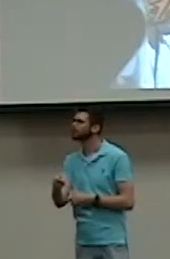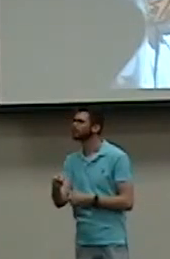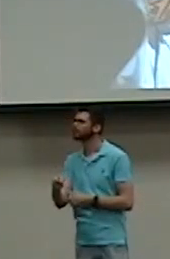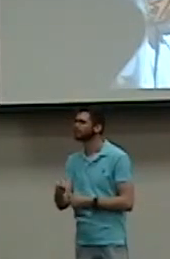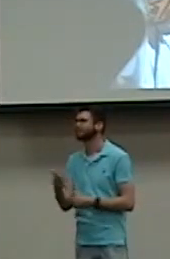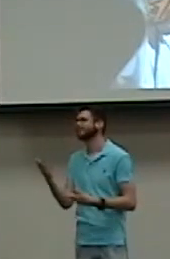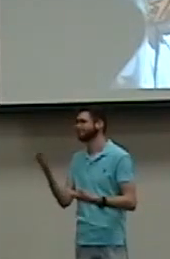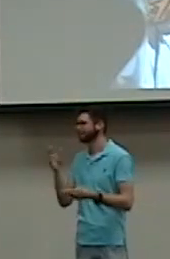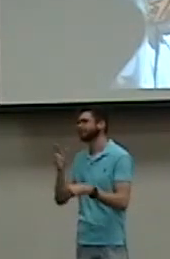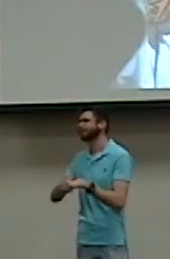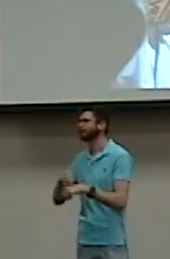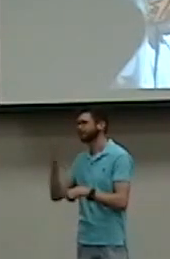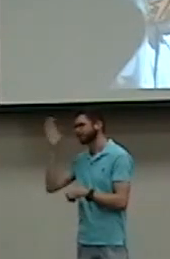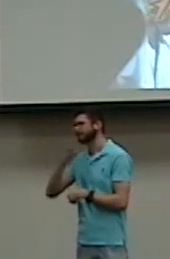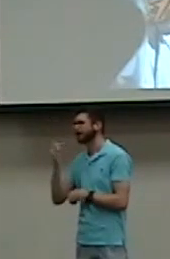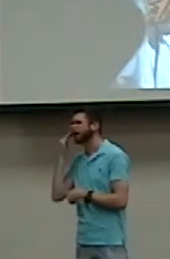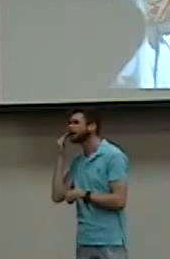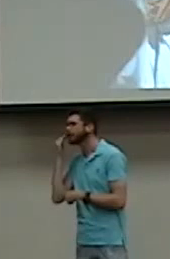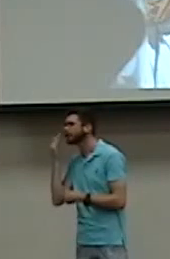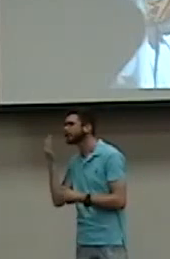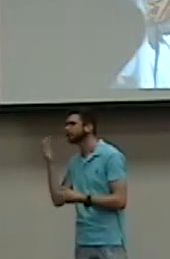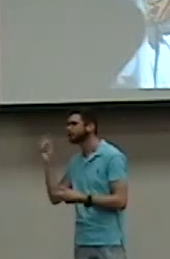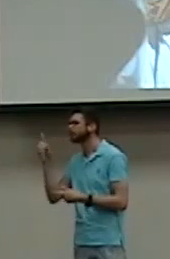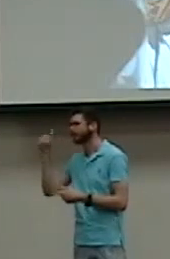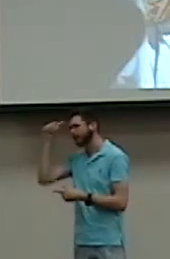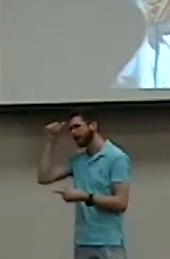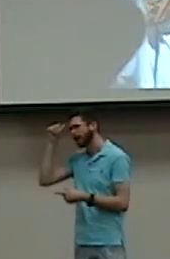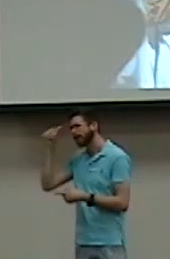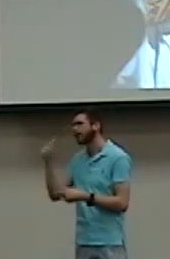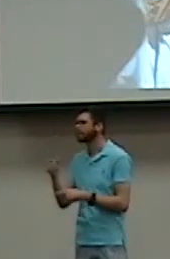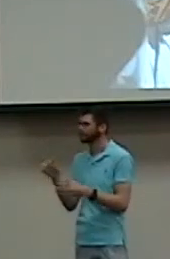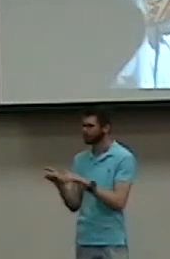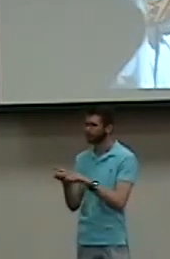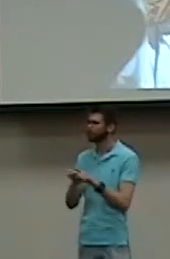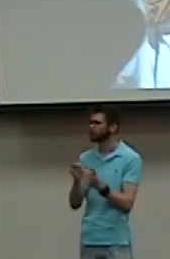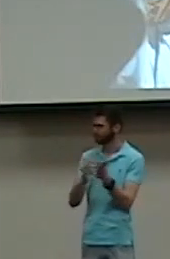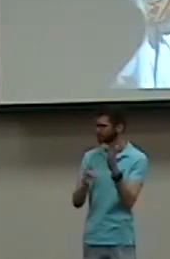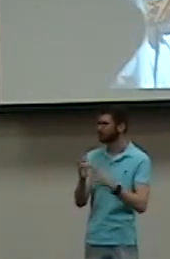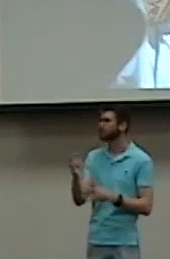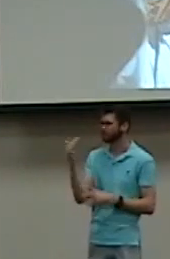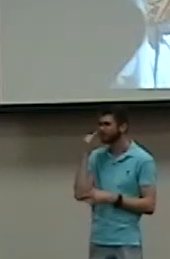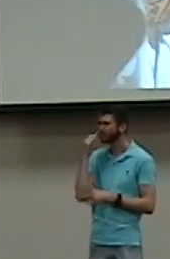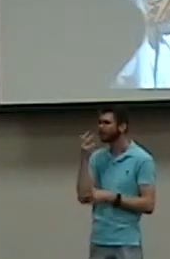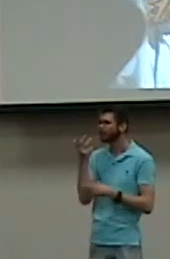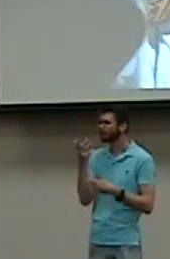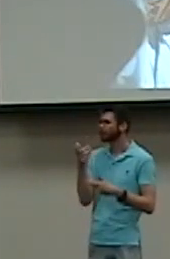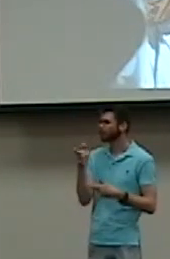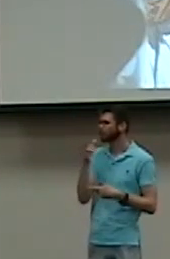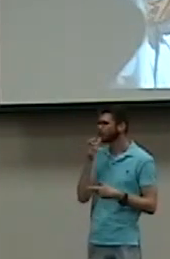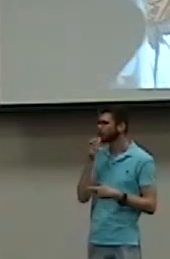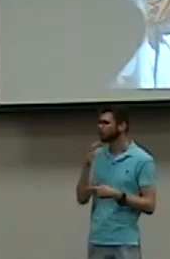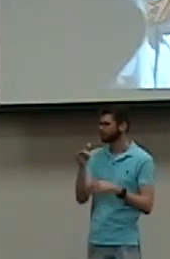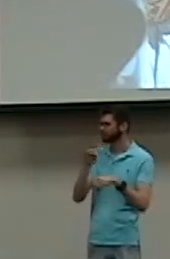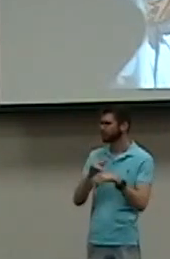was, just like Jesus did not know who this woman was. He simply invites her. Who touched me? Come forward, tell your story.